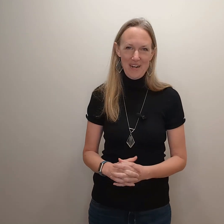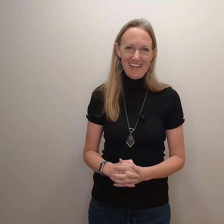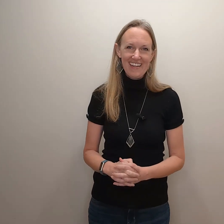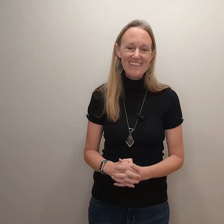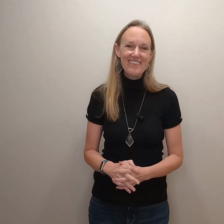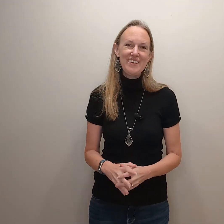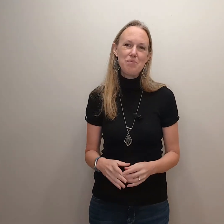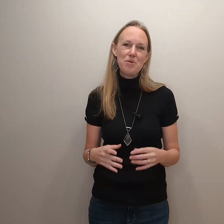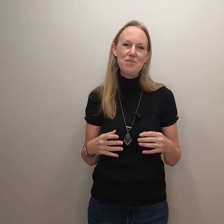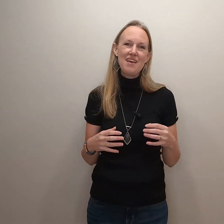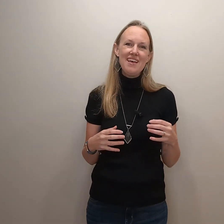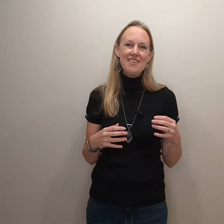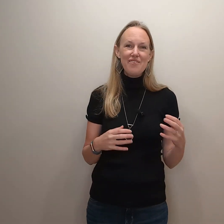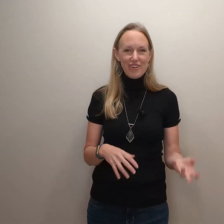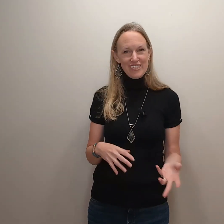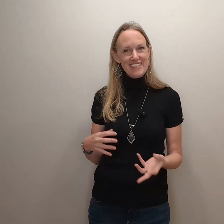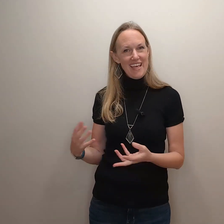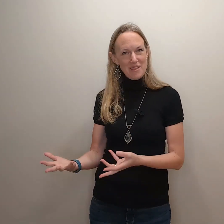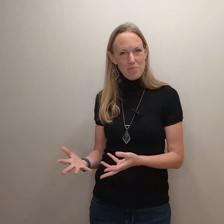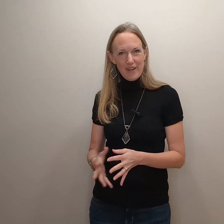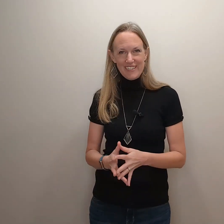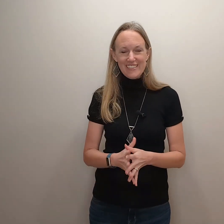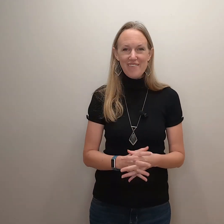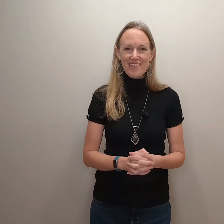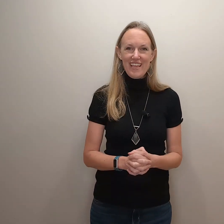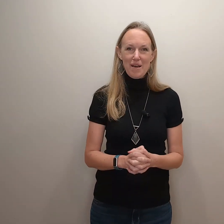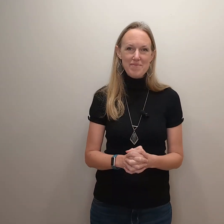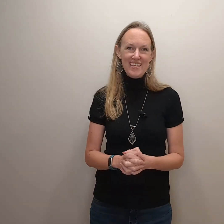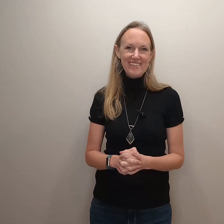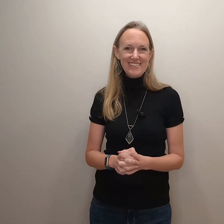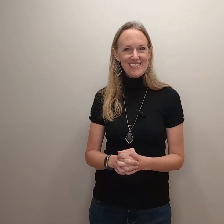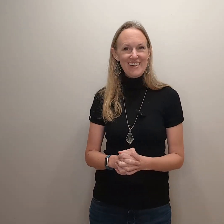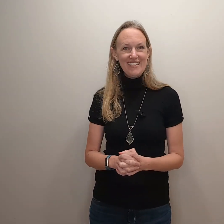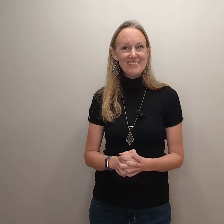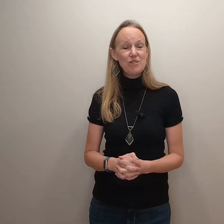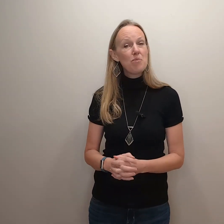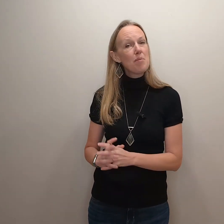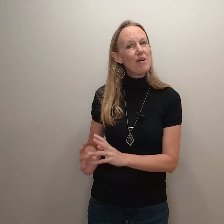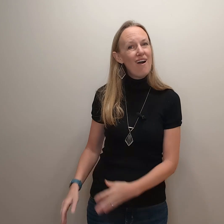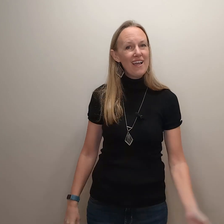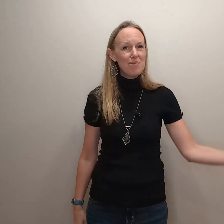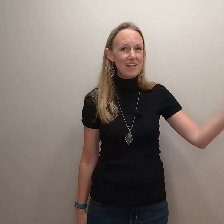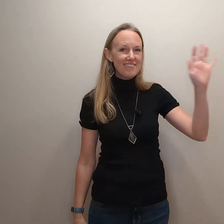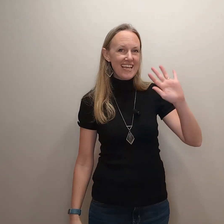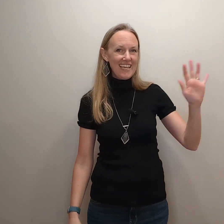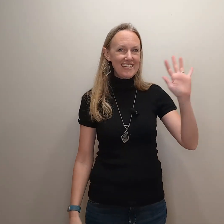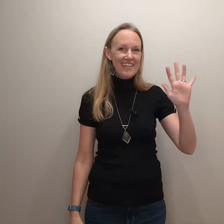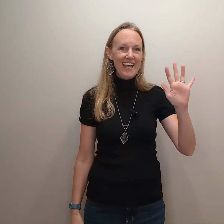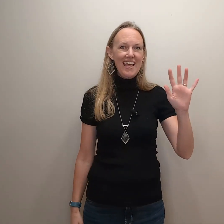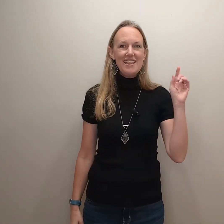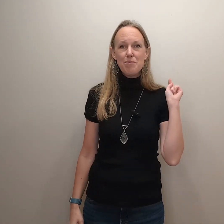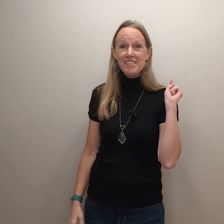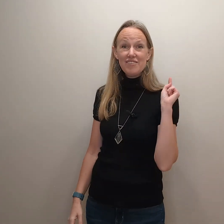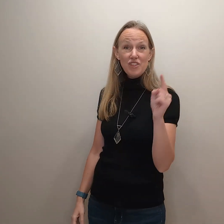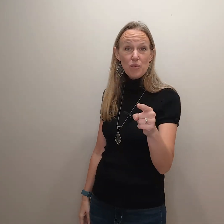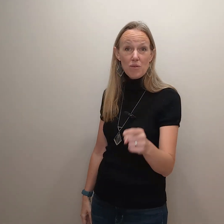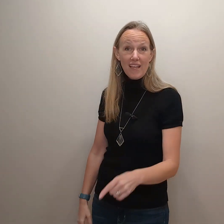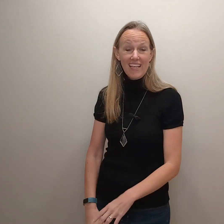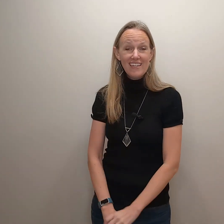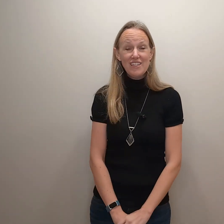break, learning both the verse and the bridge of the updated song. So remember, I am left-handed. That means if you are right-handed, you're going